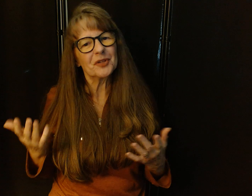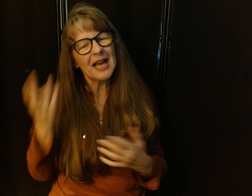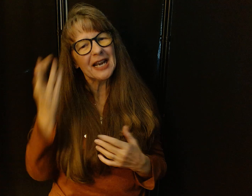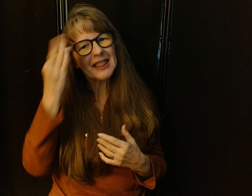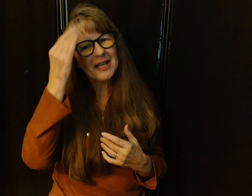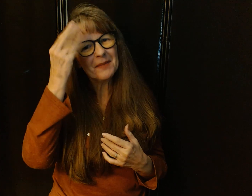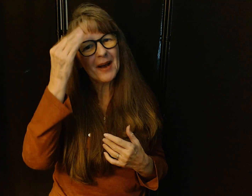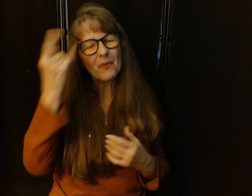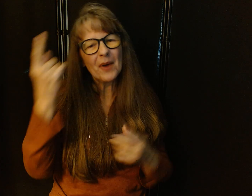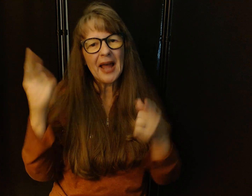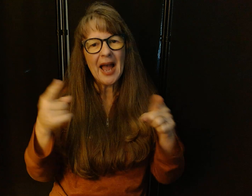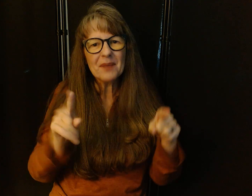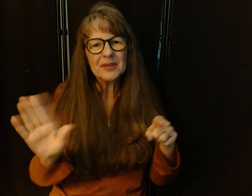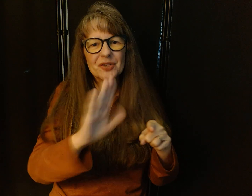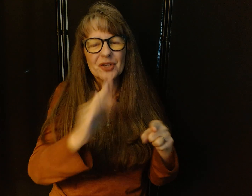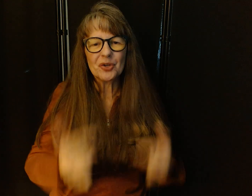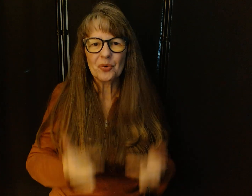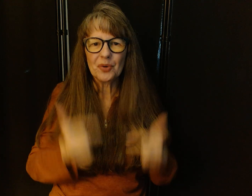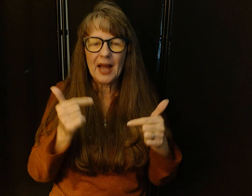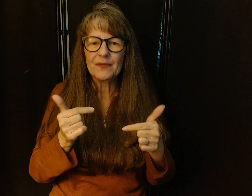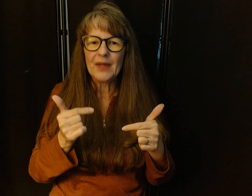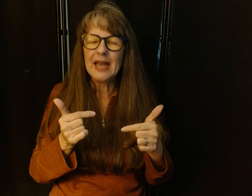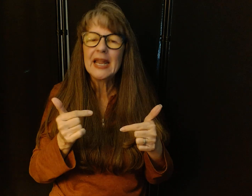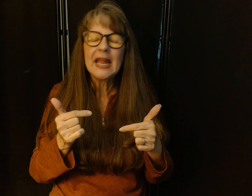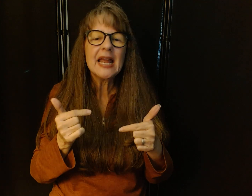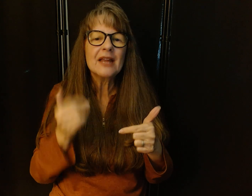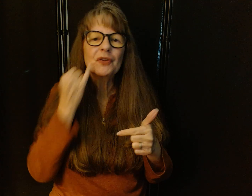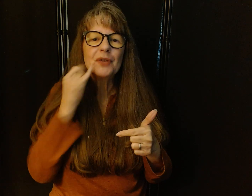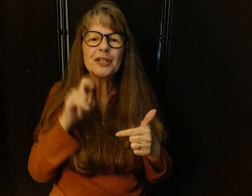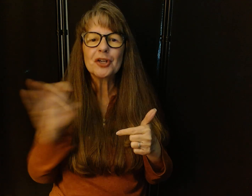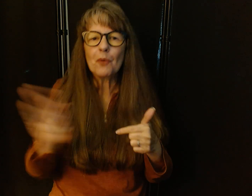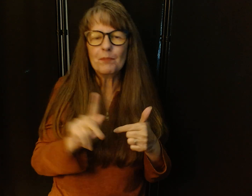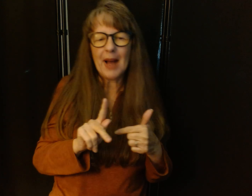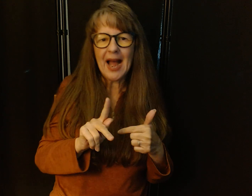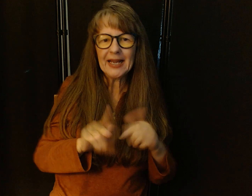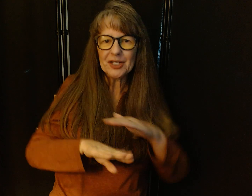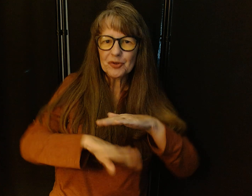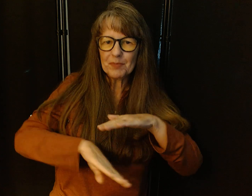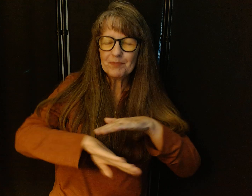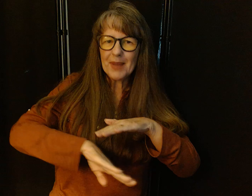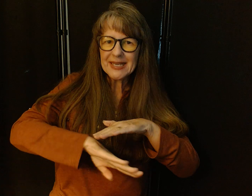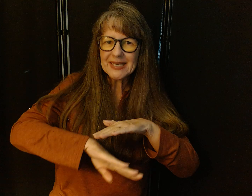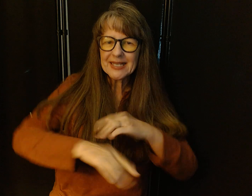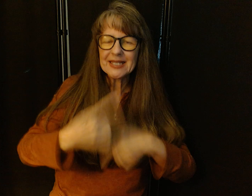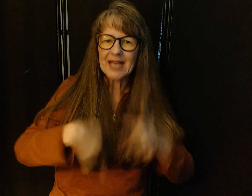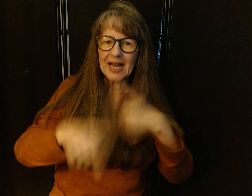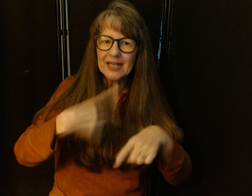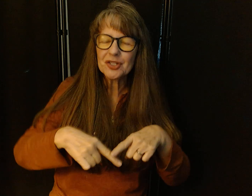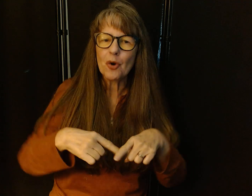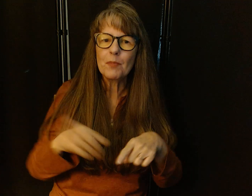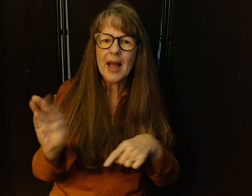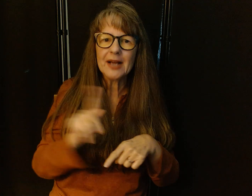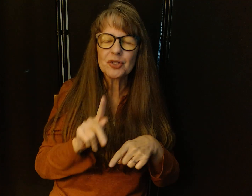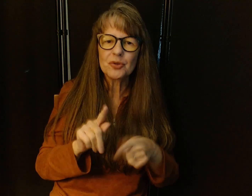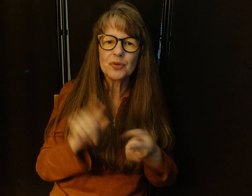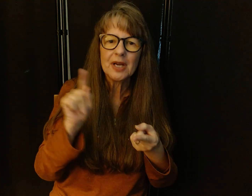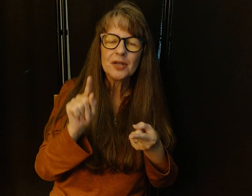of think about what happens in your life, and if you need to go back and do the basic signs, go back to the